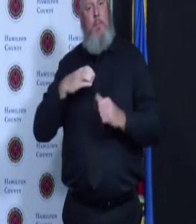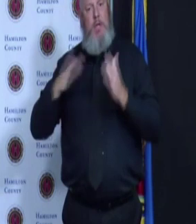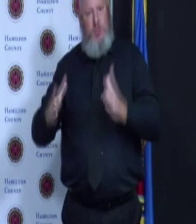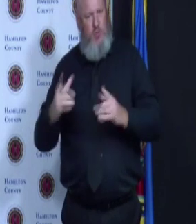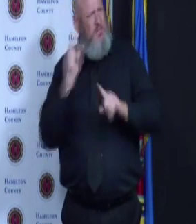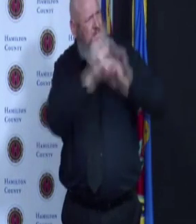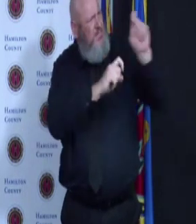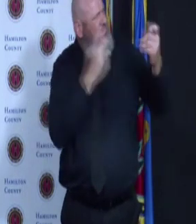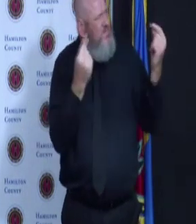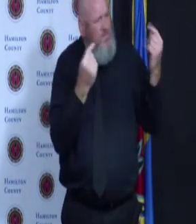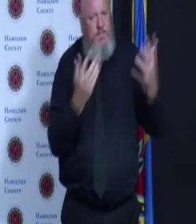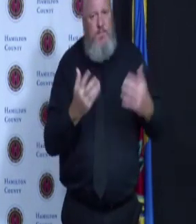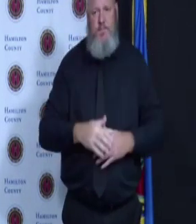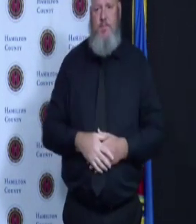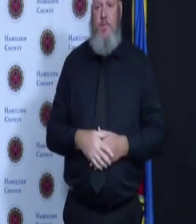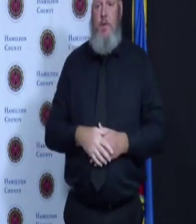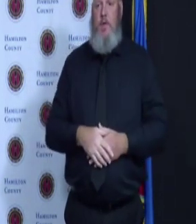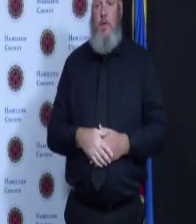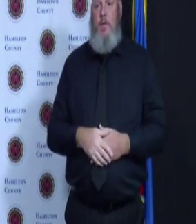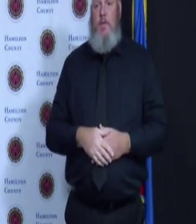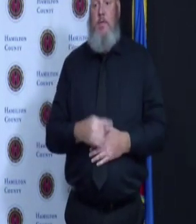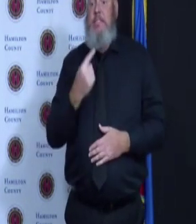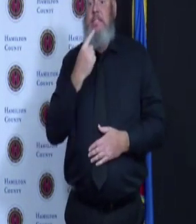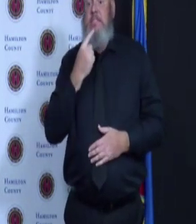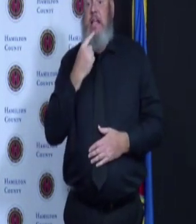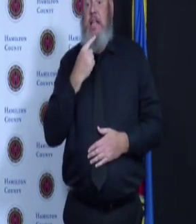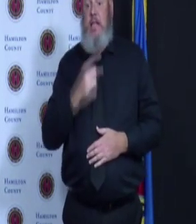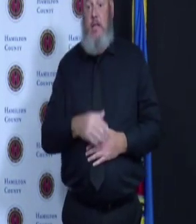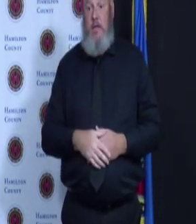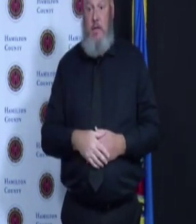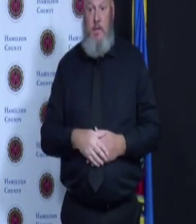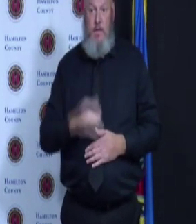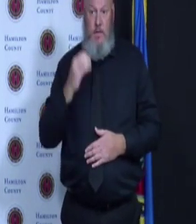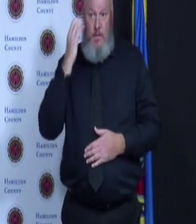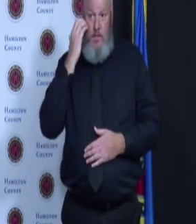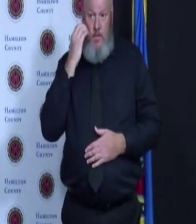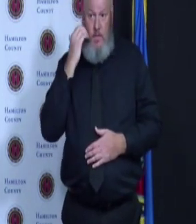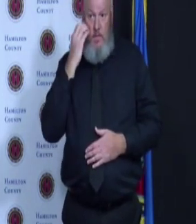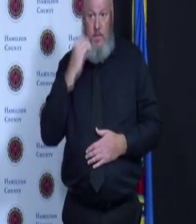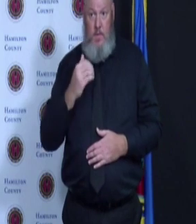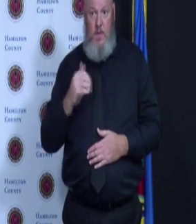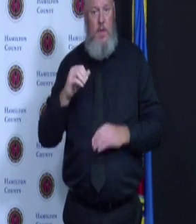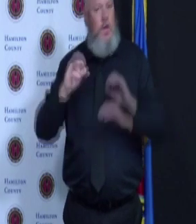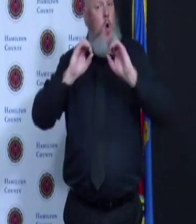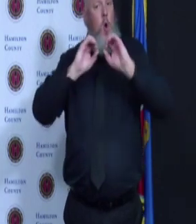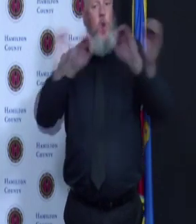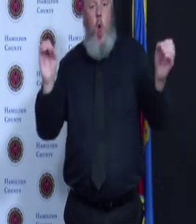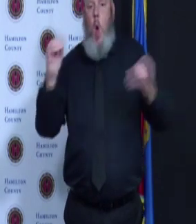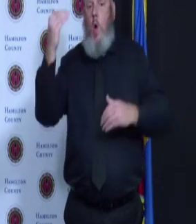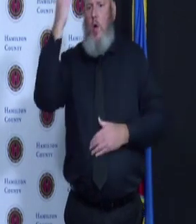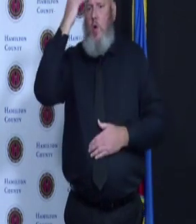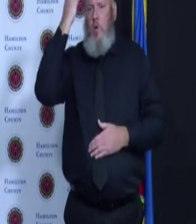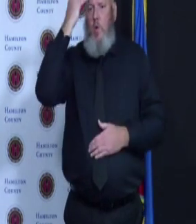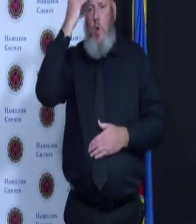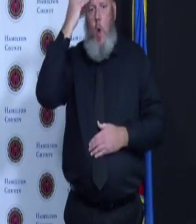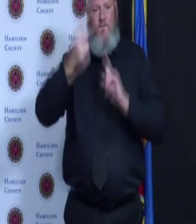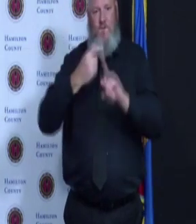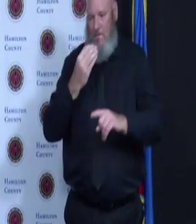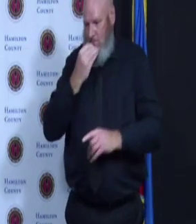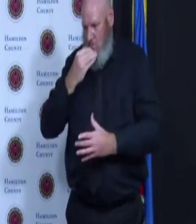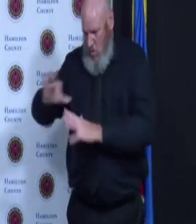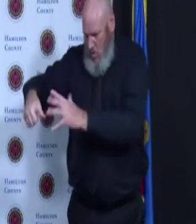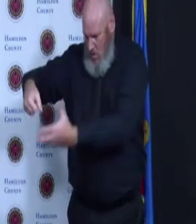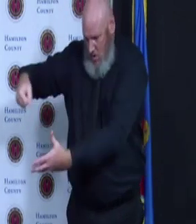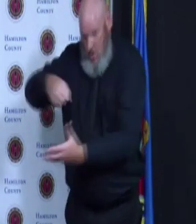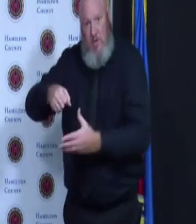food. Customers should wash their hands immediately after shopping. Wash fruits and vegetables with water. Wash